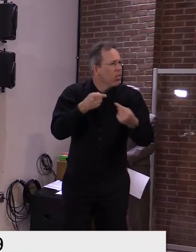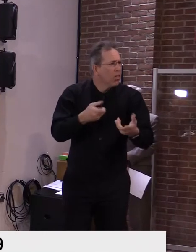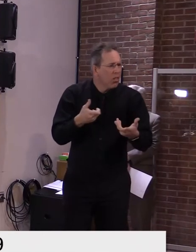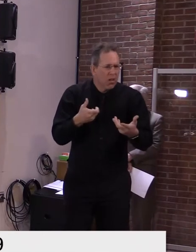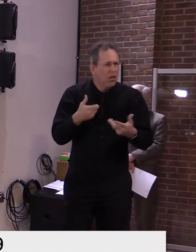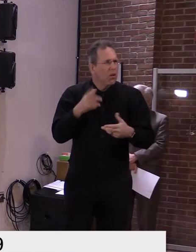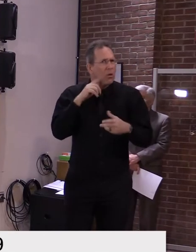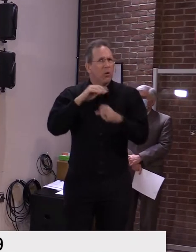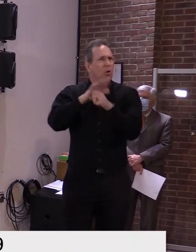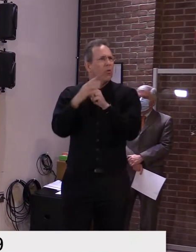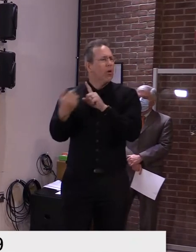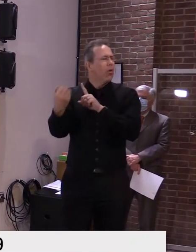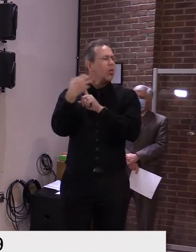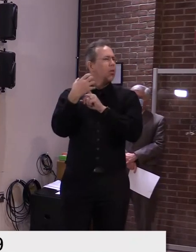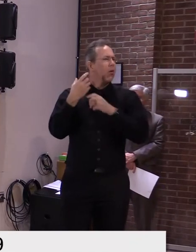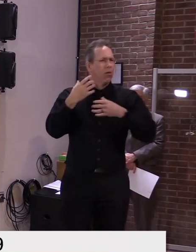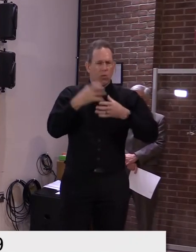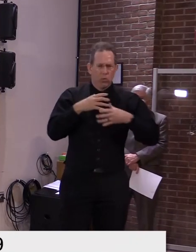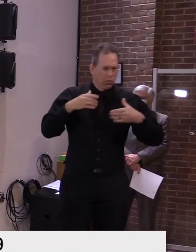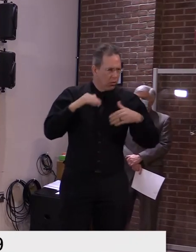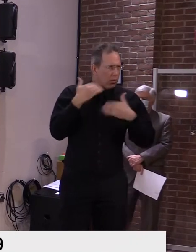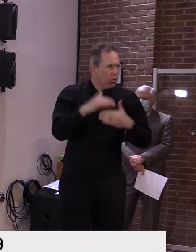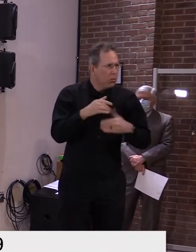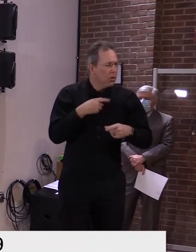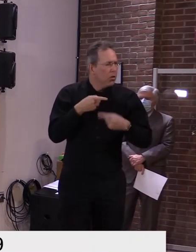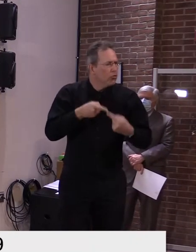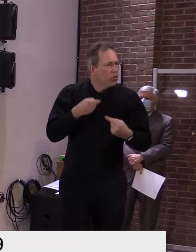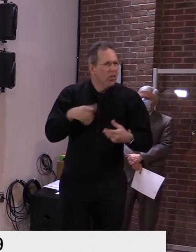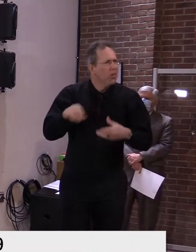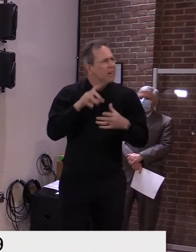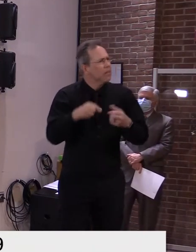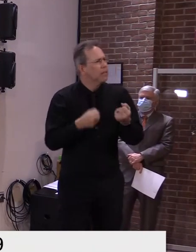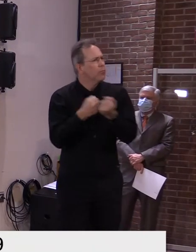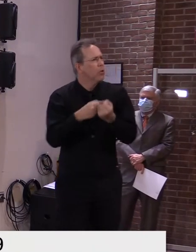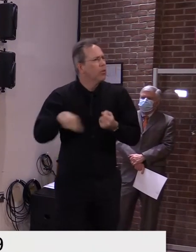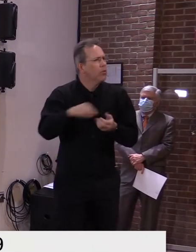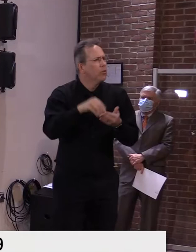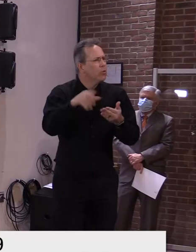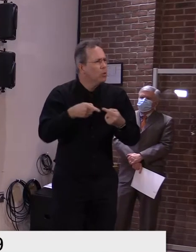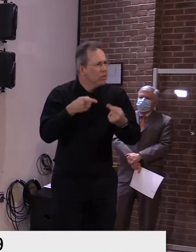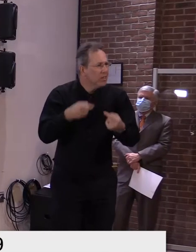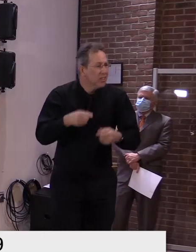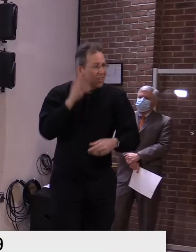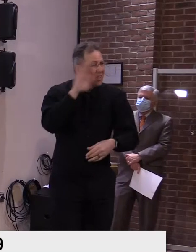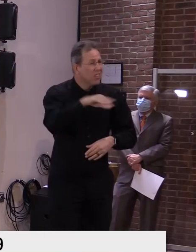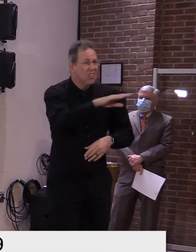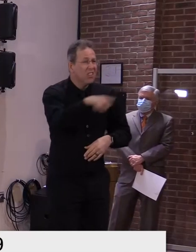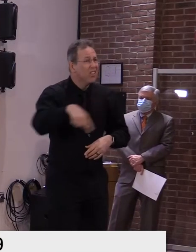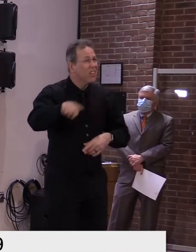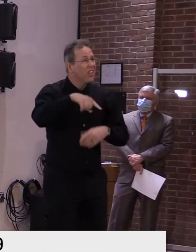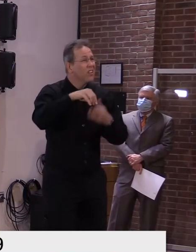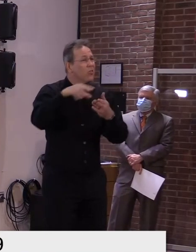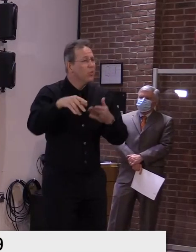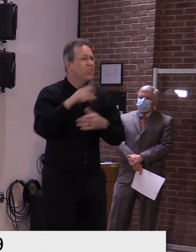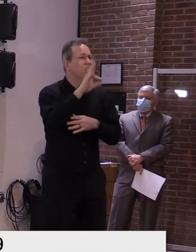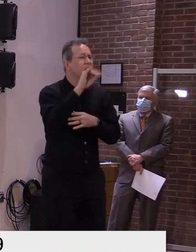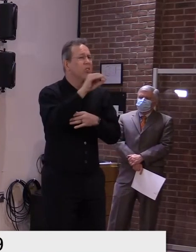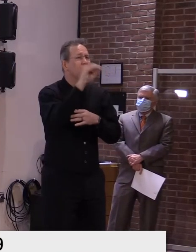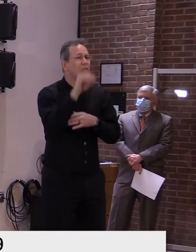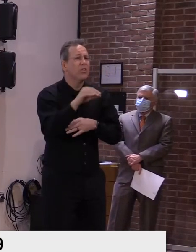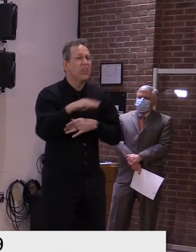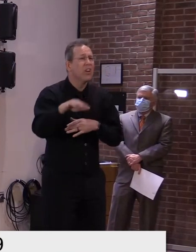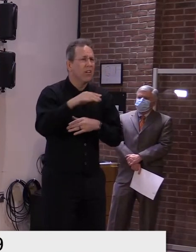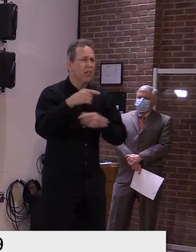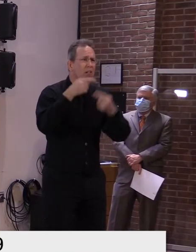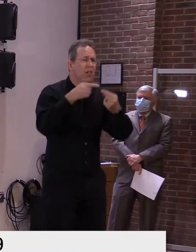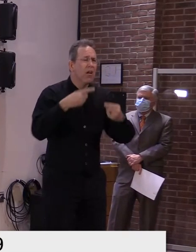One student shared results of a survey that found over 70% of Vermont teens are reporting more anxiety and